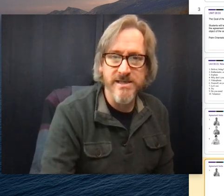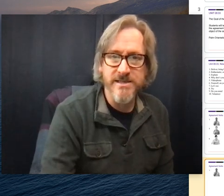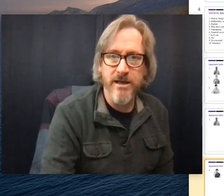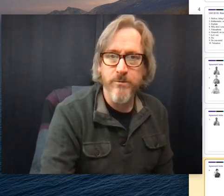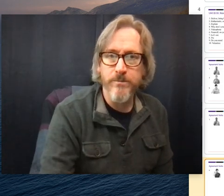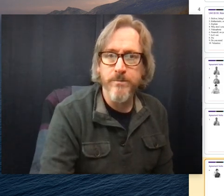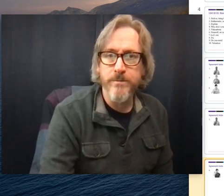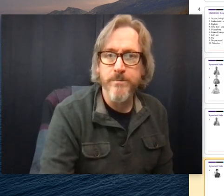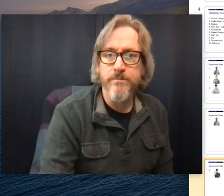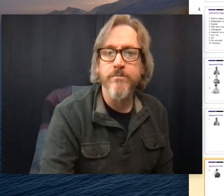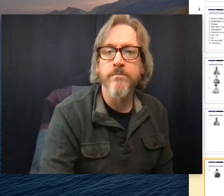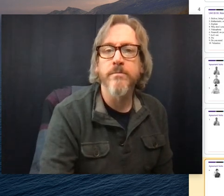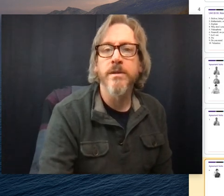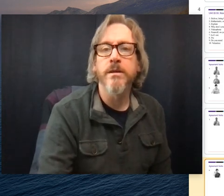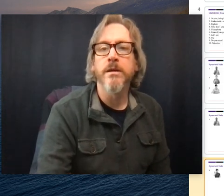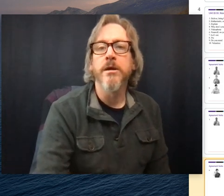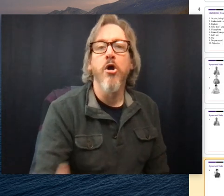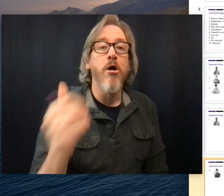that's tell.